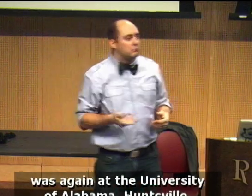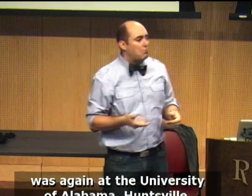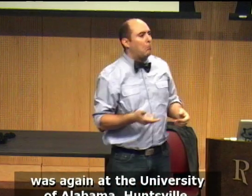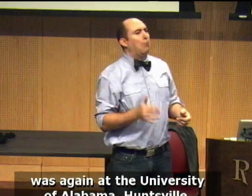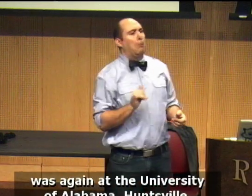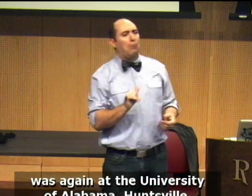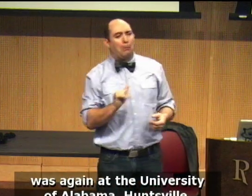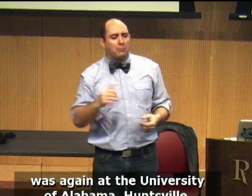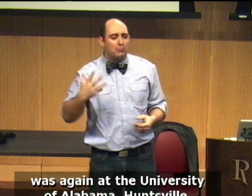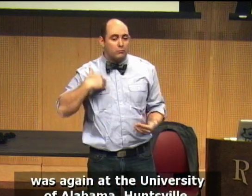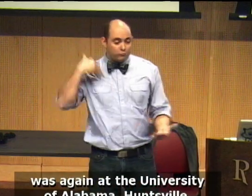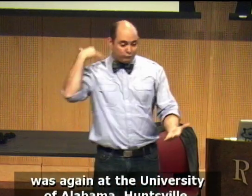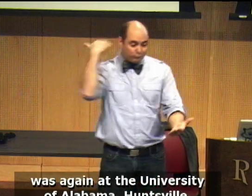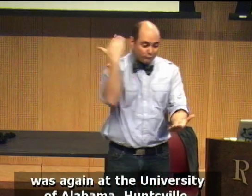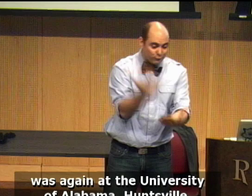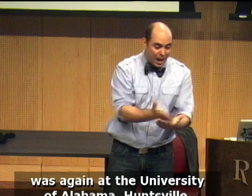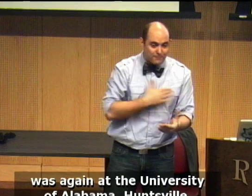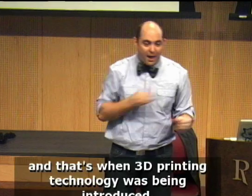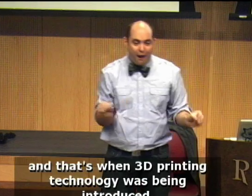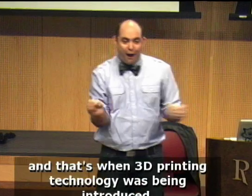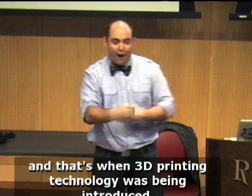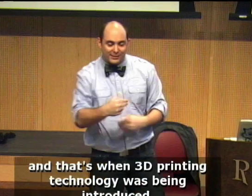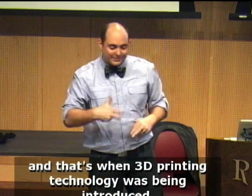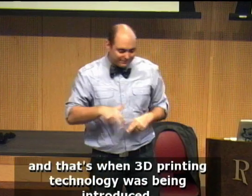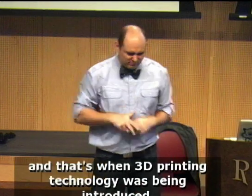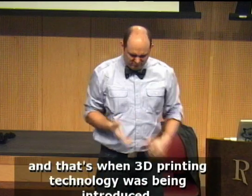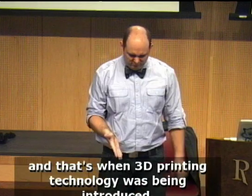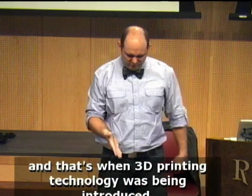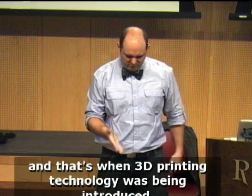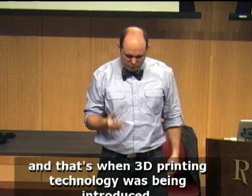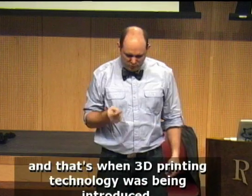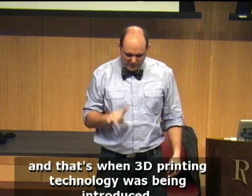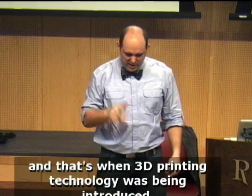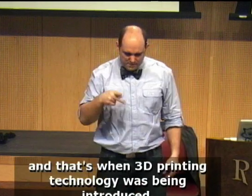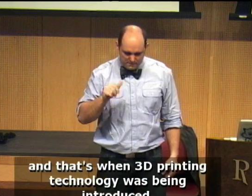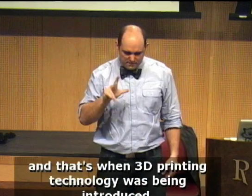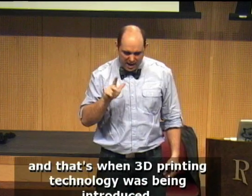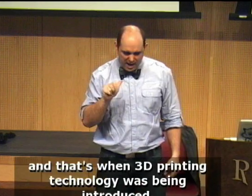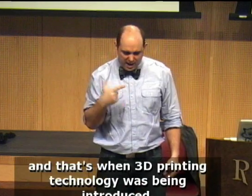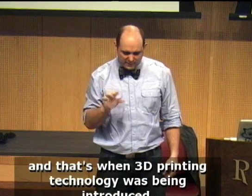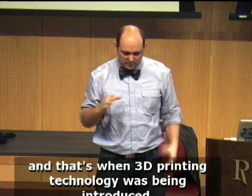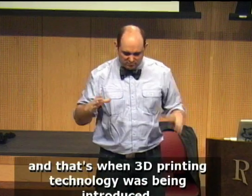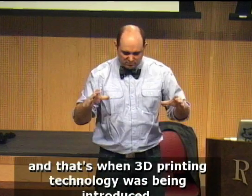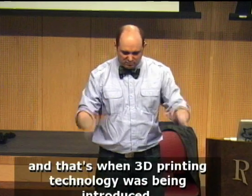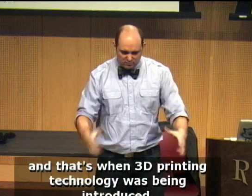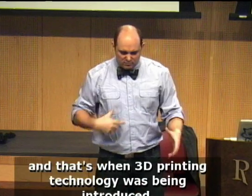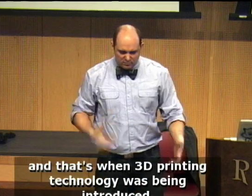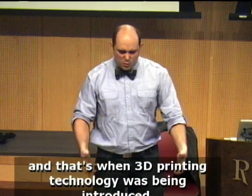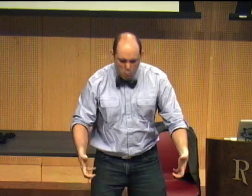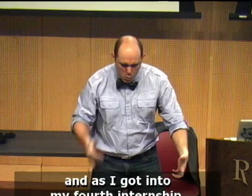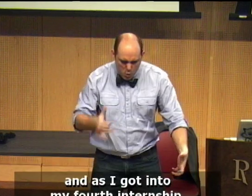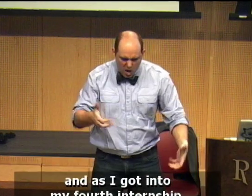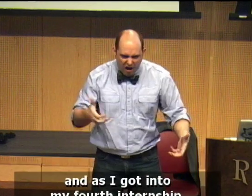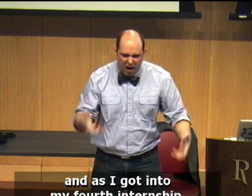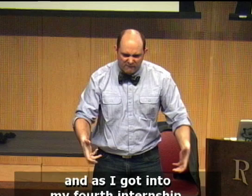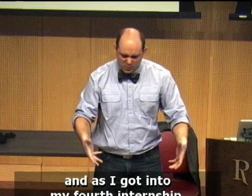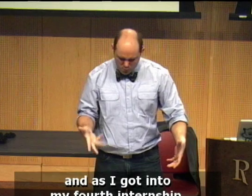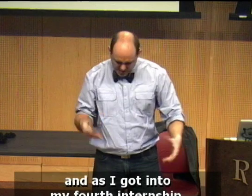of Alabama, Huntsville, and that's when 3D printing technology was being introduced. And as I got into my